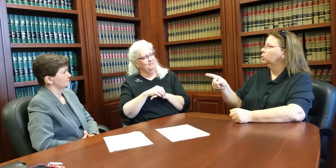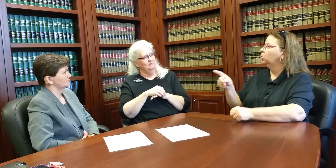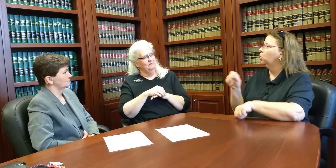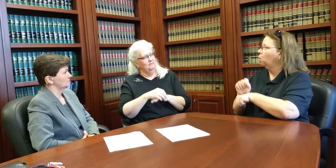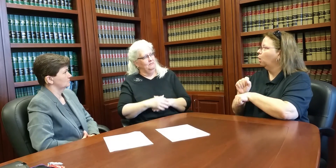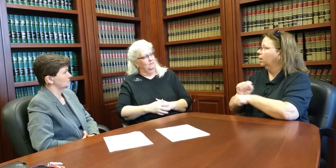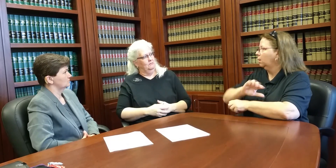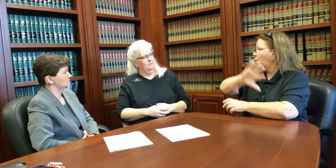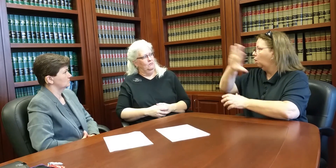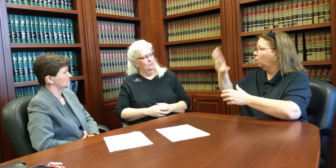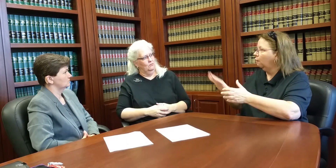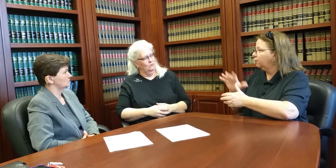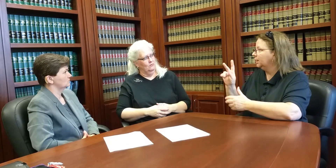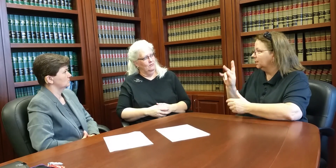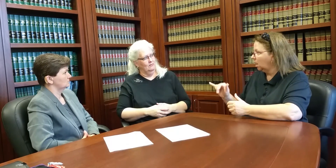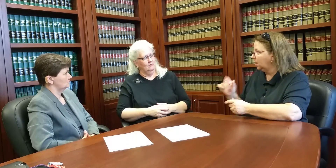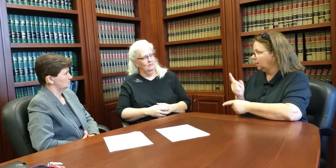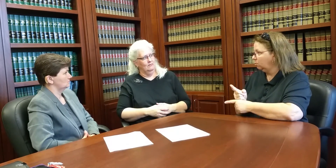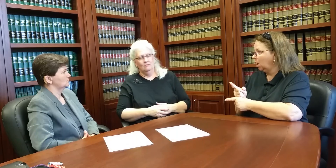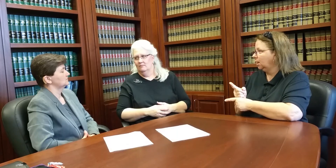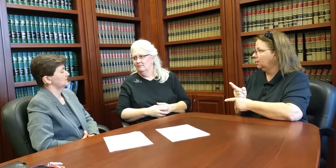You were walking all over Kentucky when